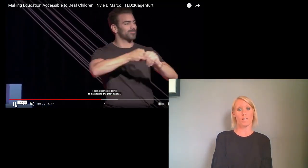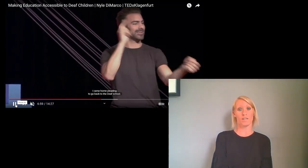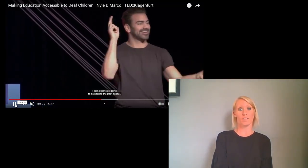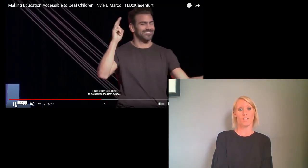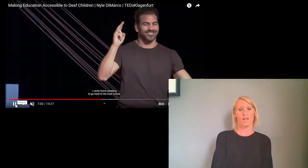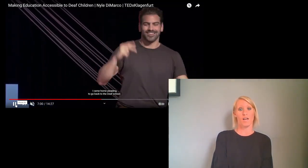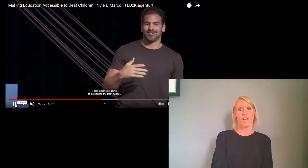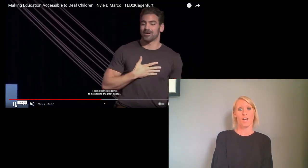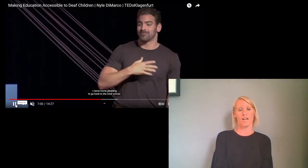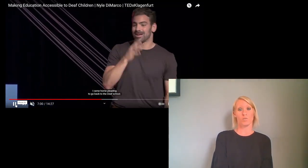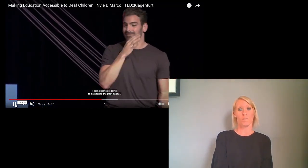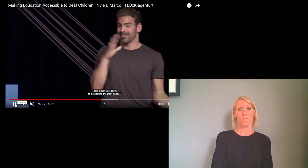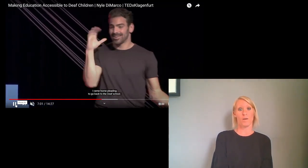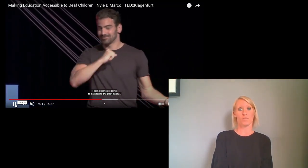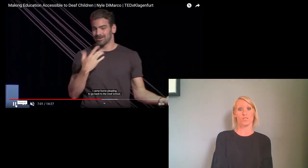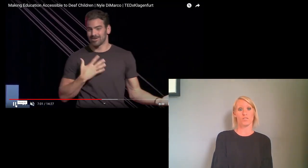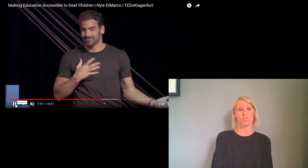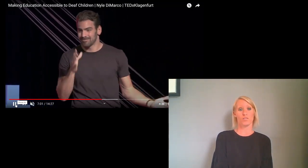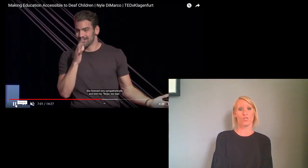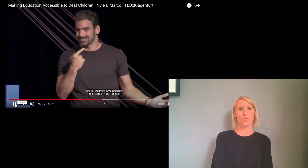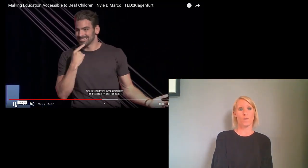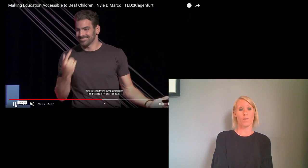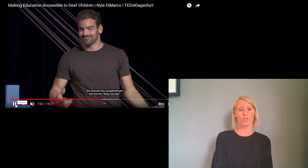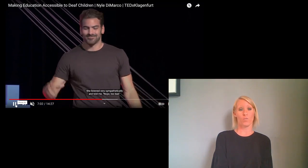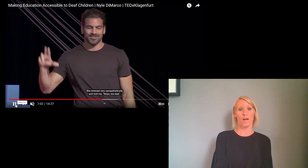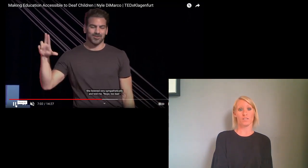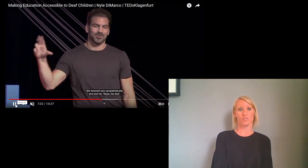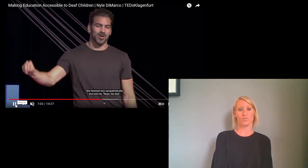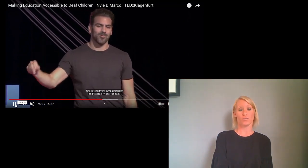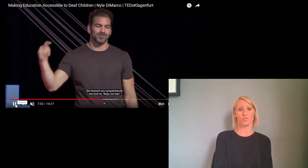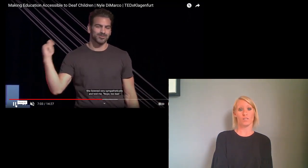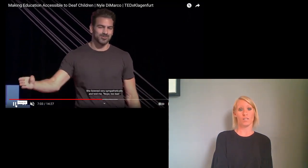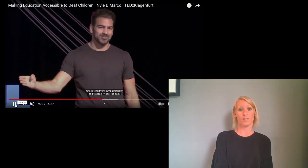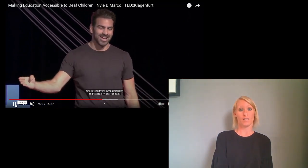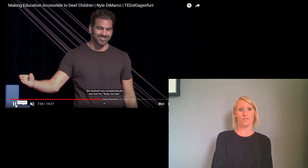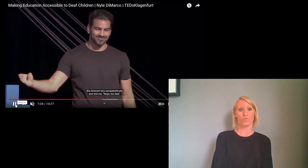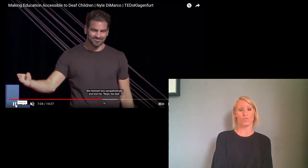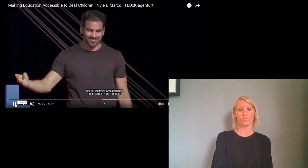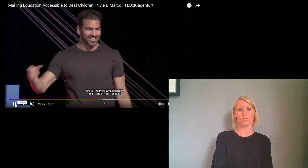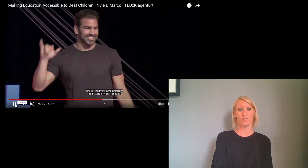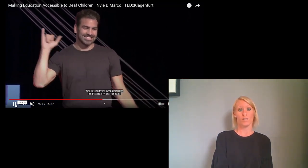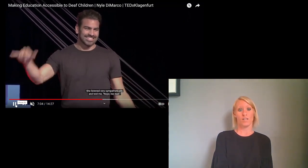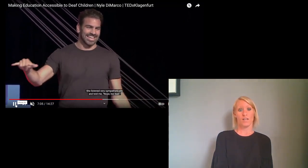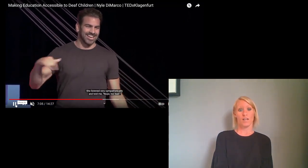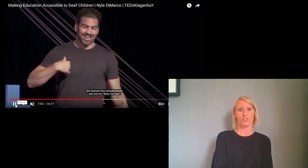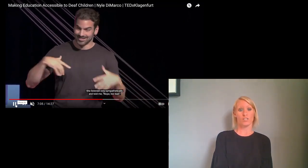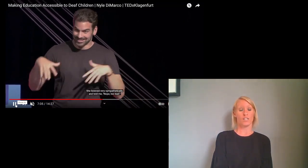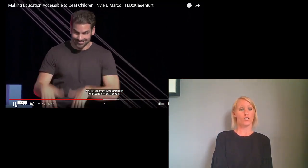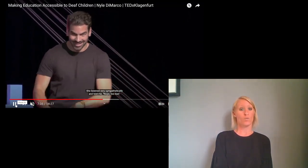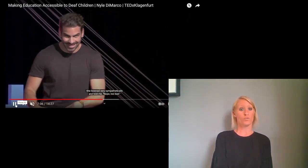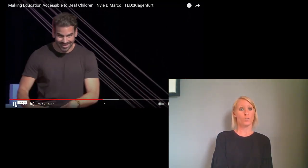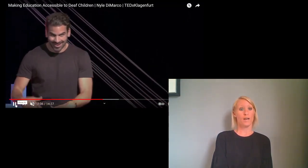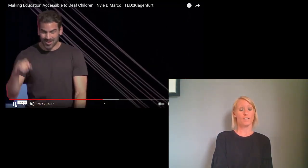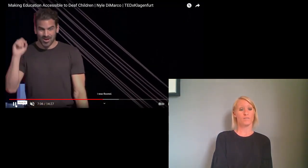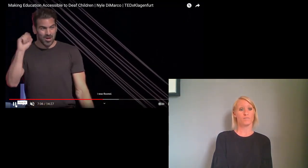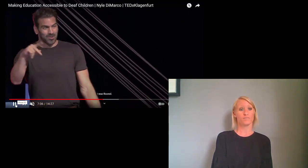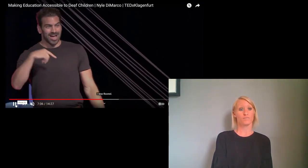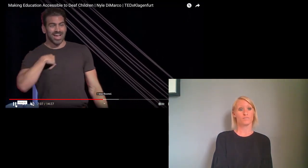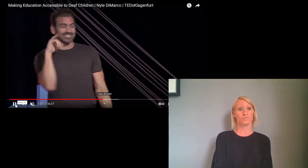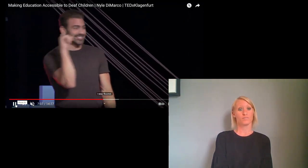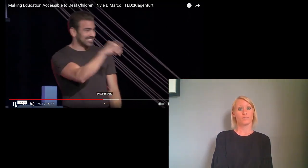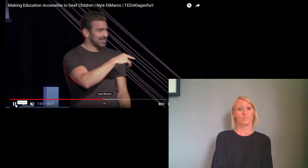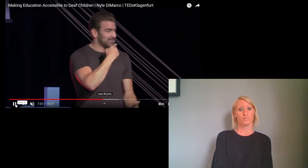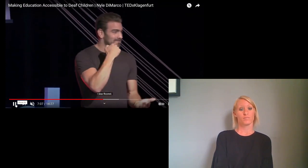came home and I told my mom, "Nope, I want to go back to the deaf school." And she said, "Nope, too bad."